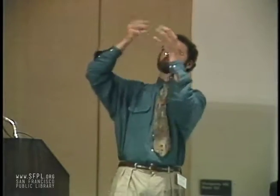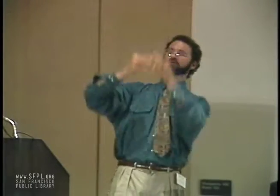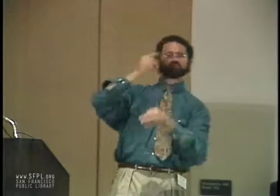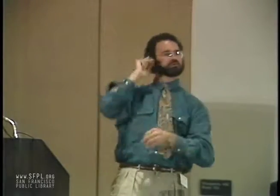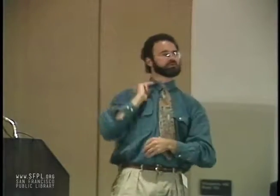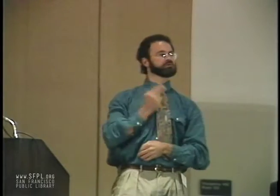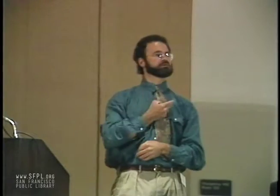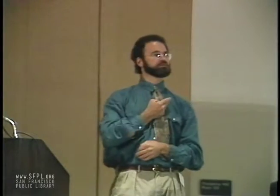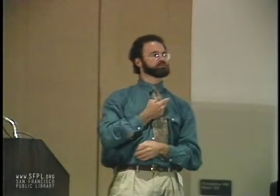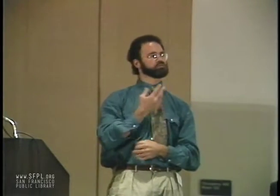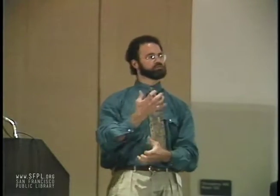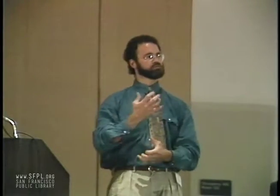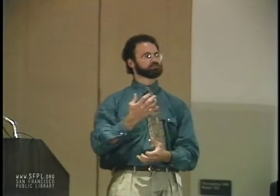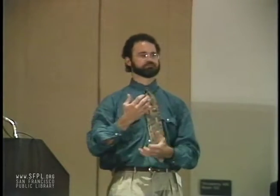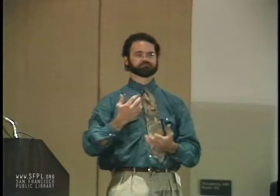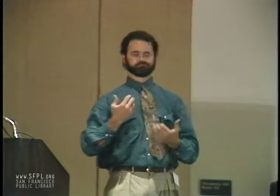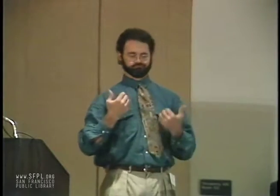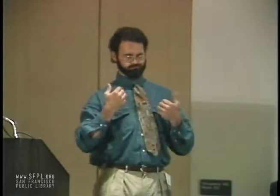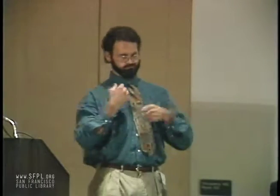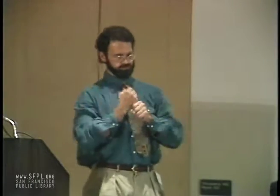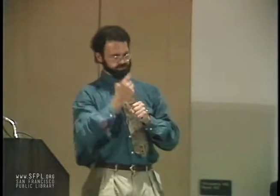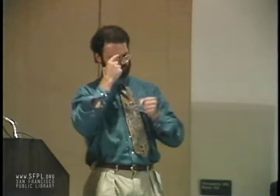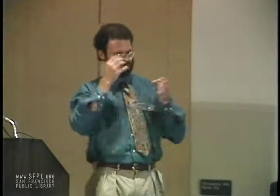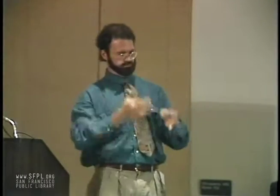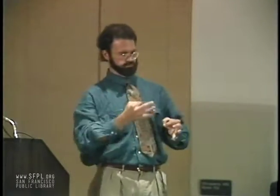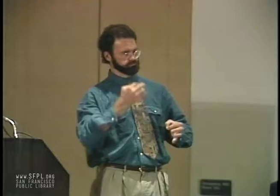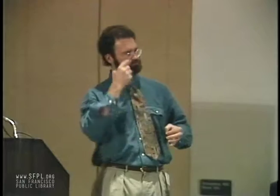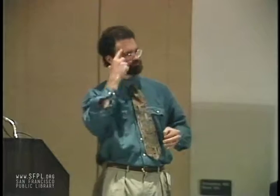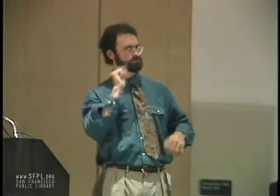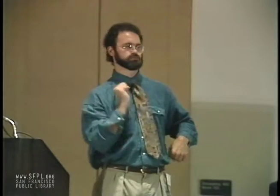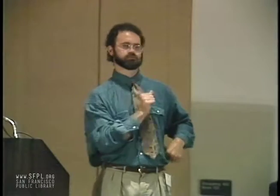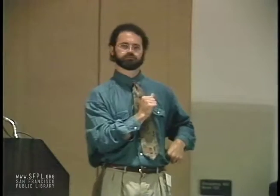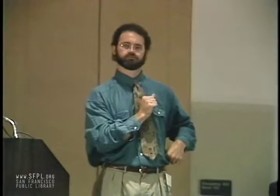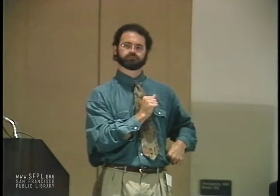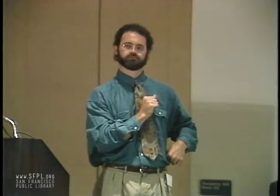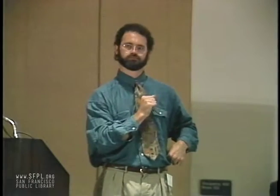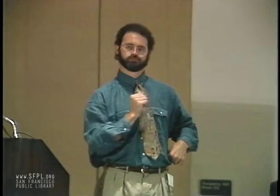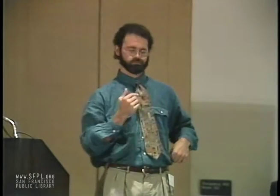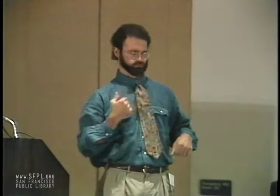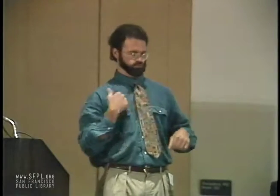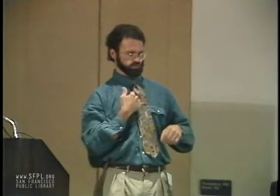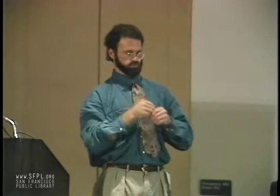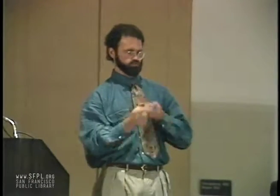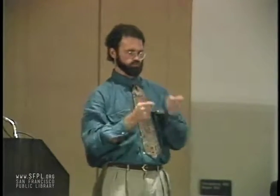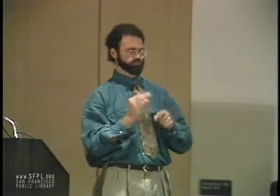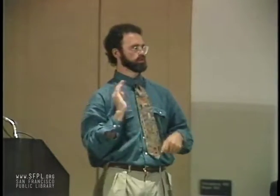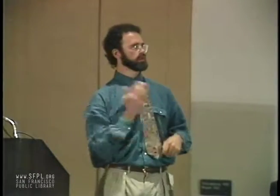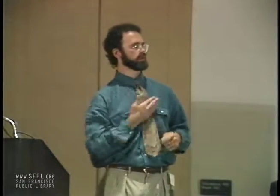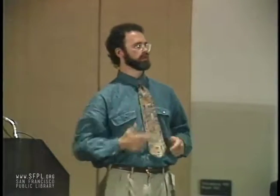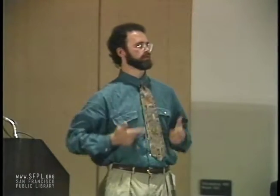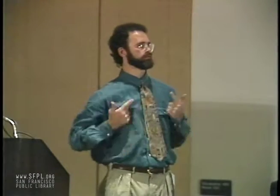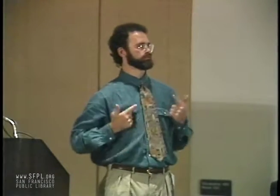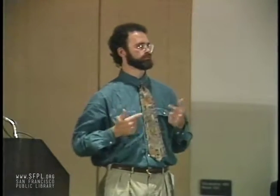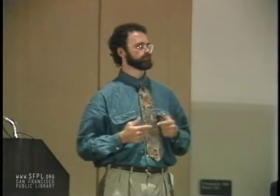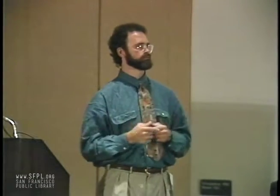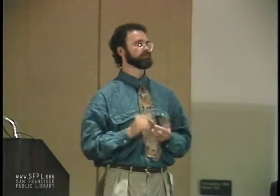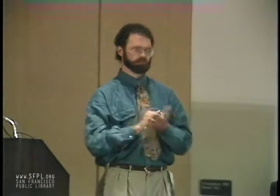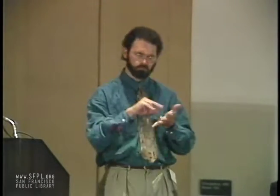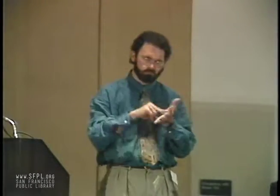of the system, talking about letting the dominant culture make decisions for the group and the need to change that, the need to control